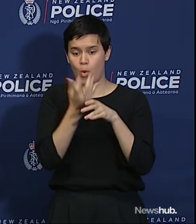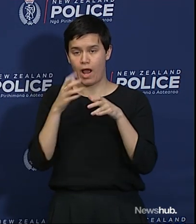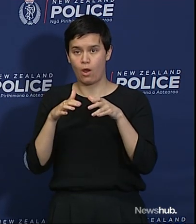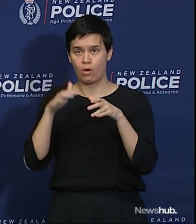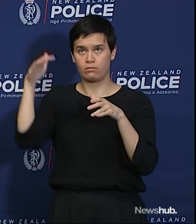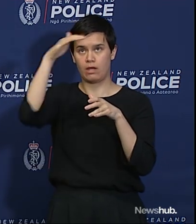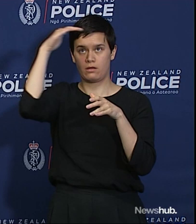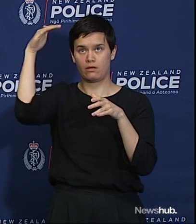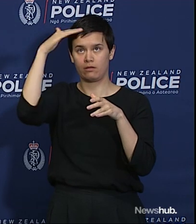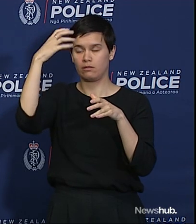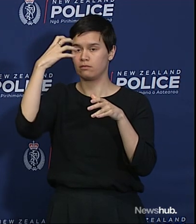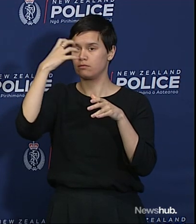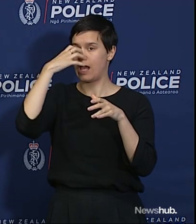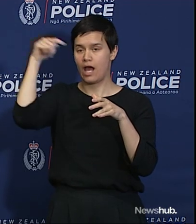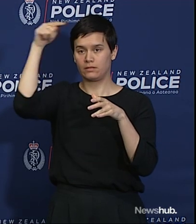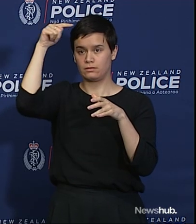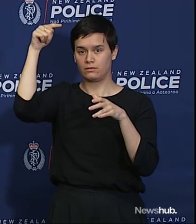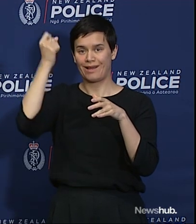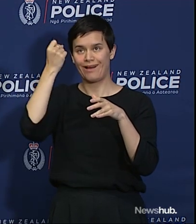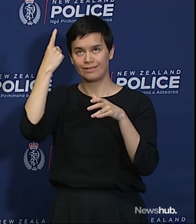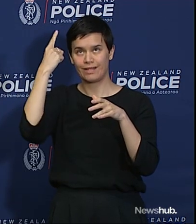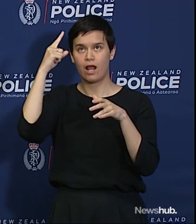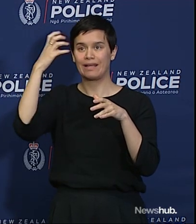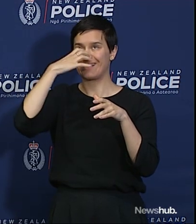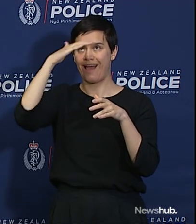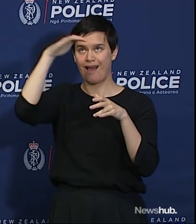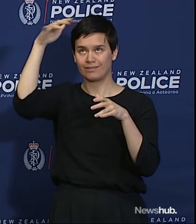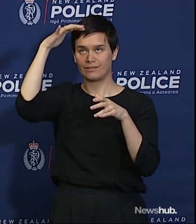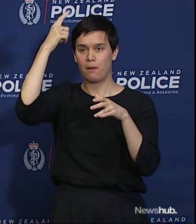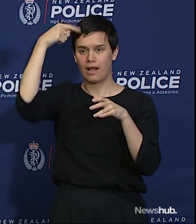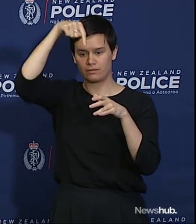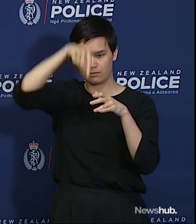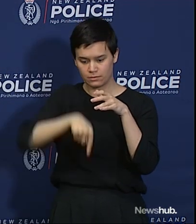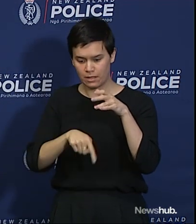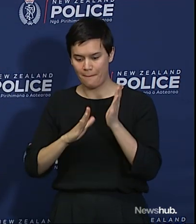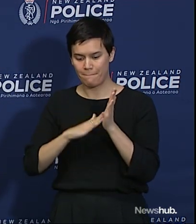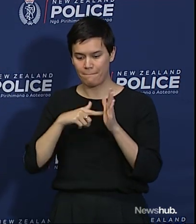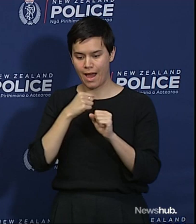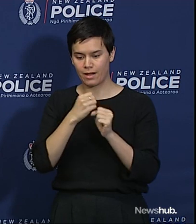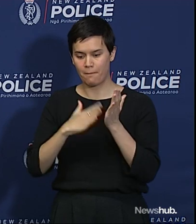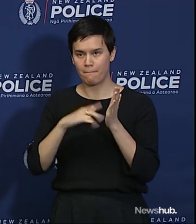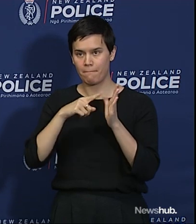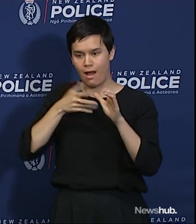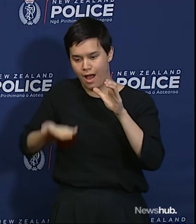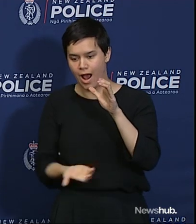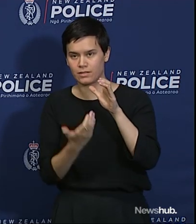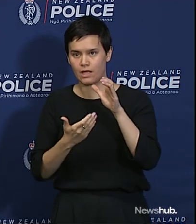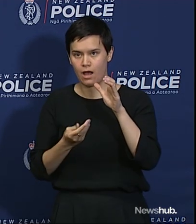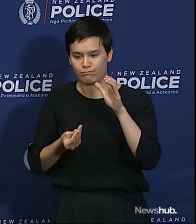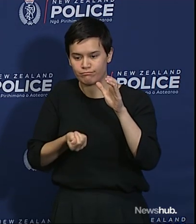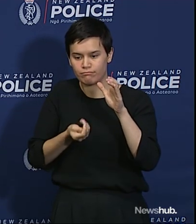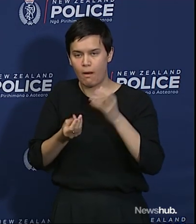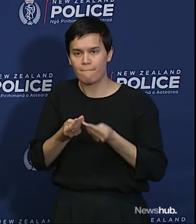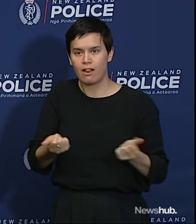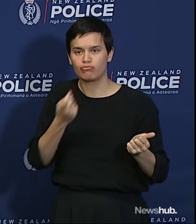magma situation at the volcano and inside the volcano in the ground. Separately, gas, where people would be on the ground